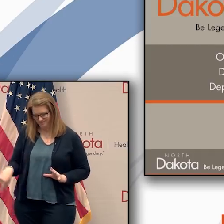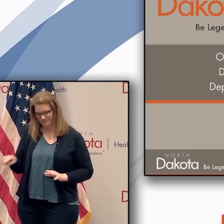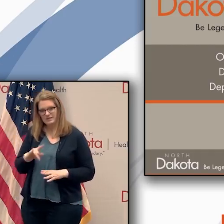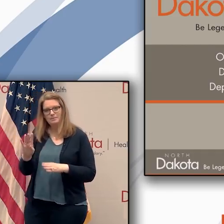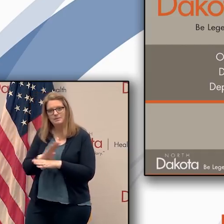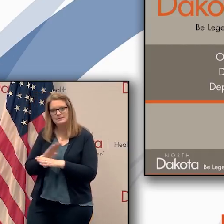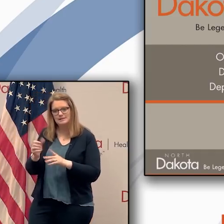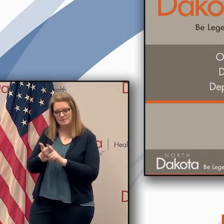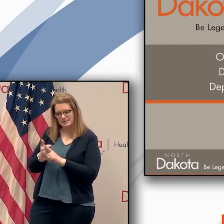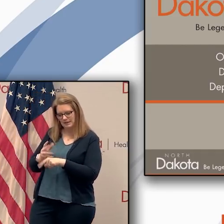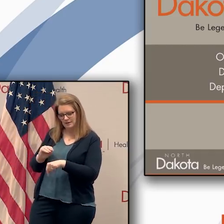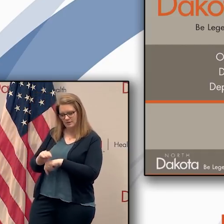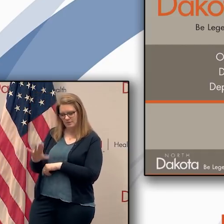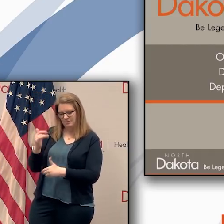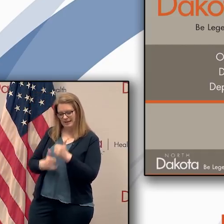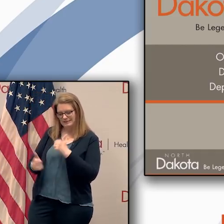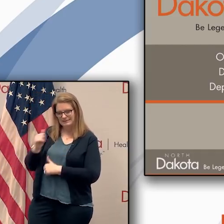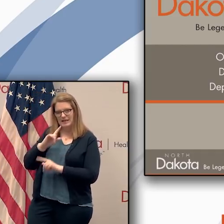Order 2020-6.